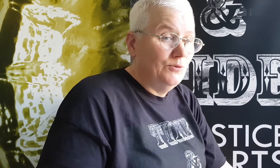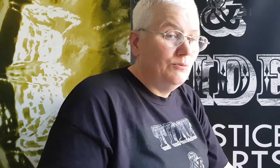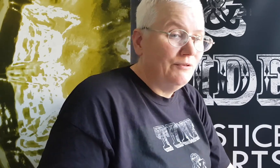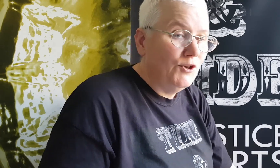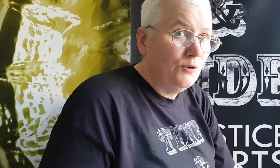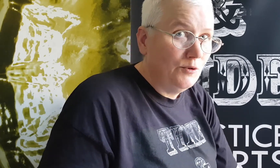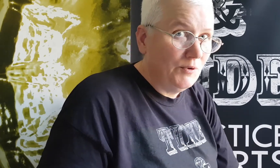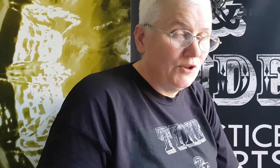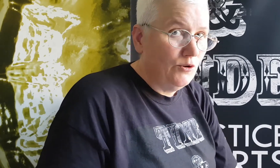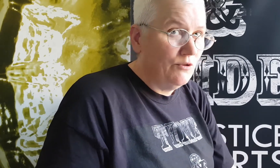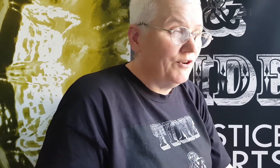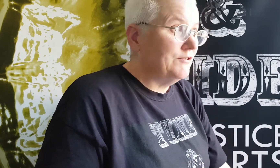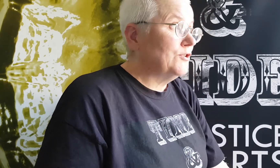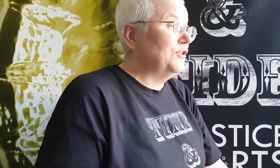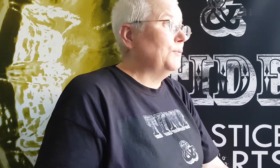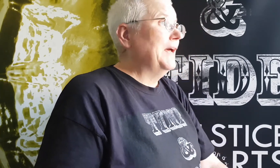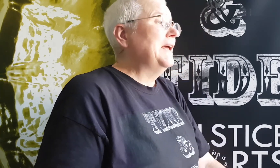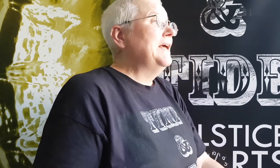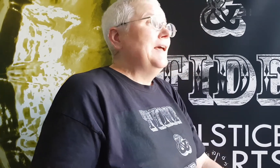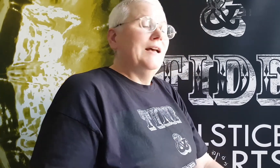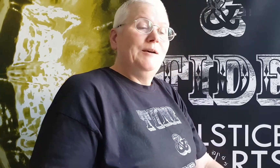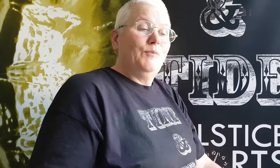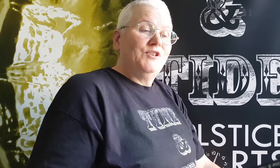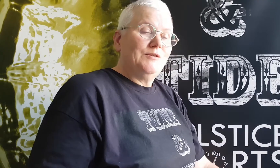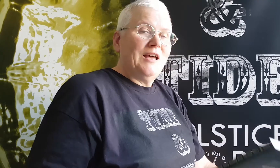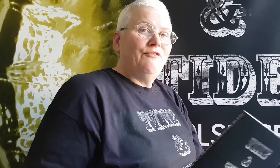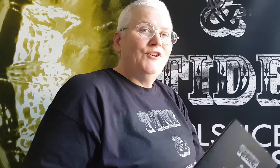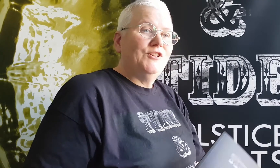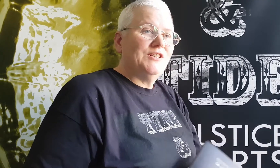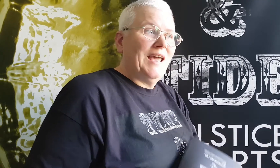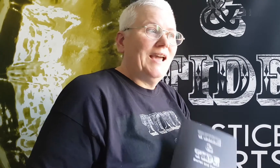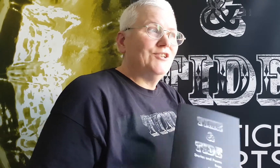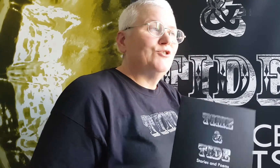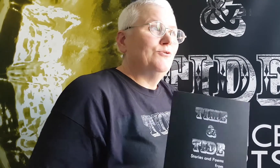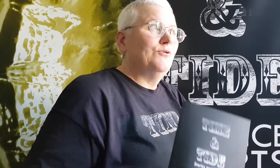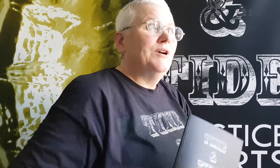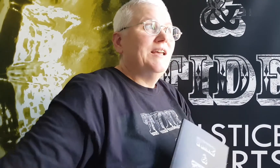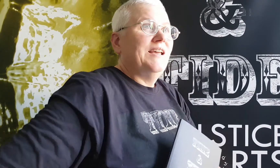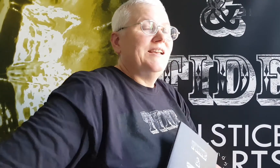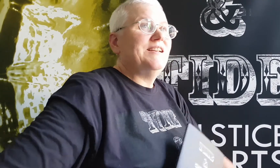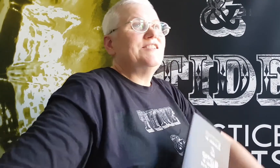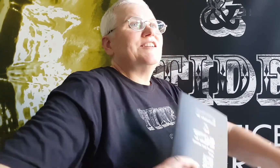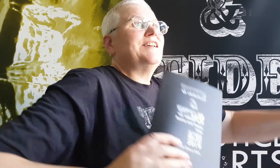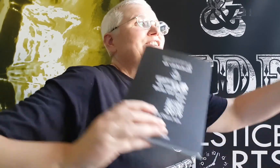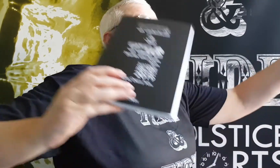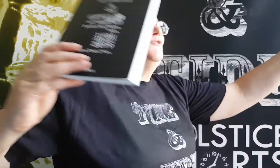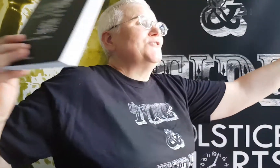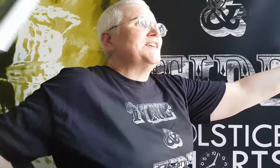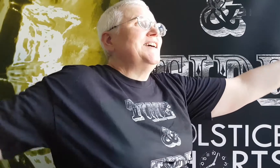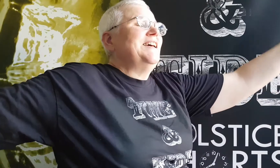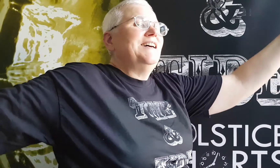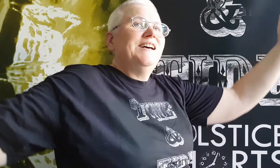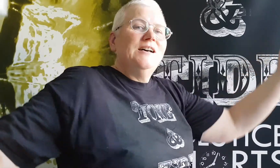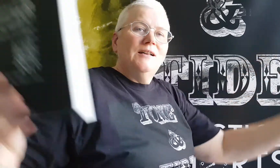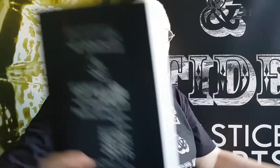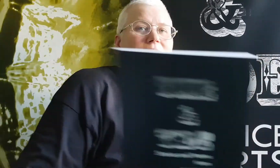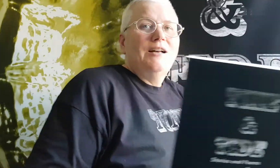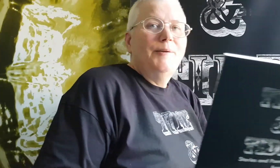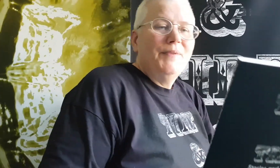with Noon, but the norovirus got in the way. This was our first actual international ta-da